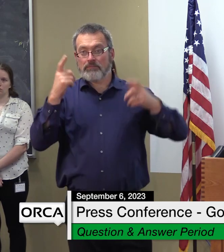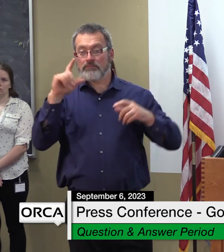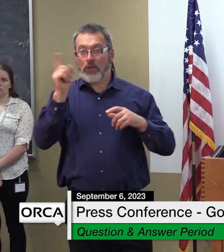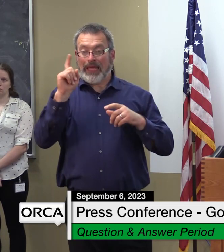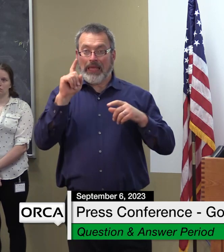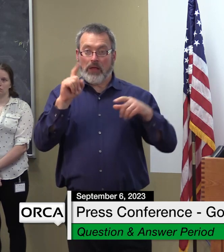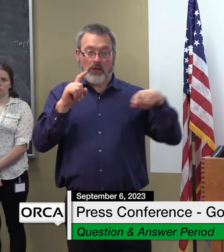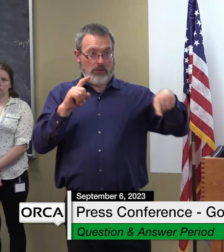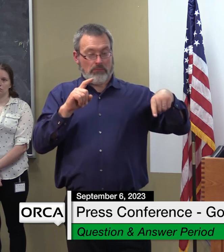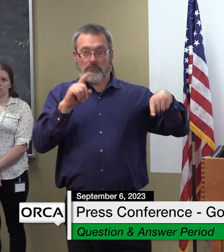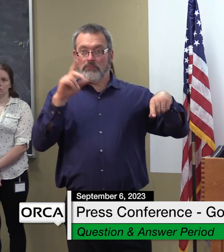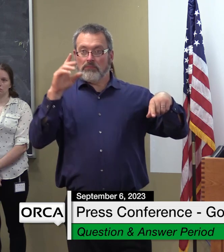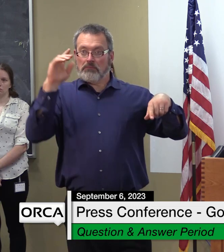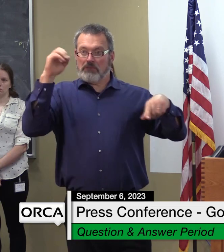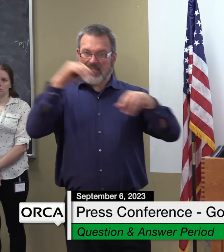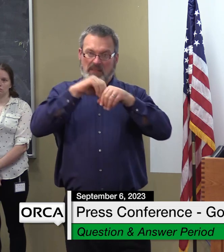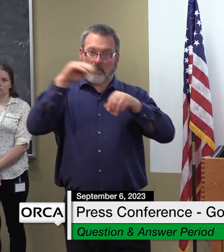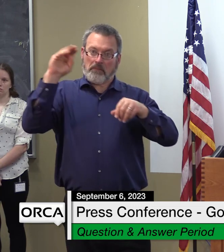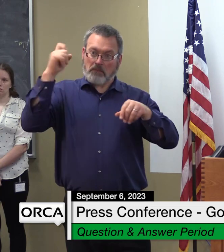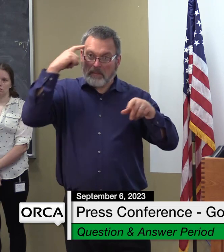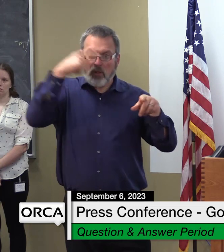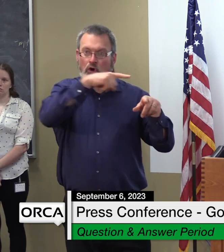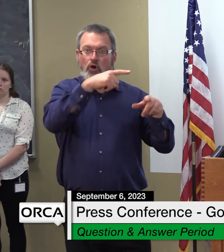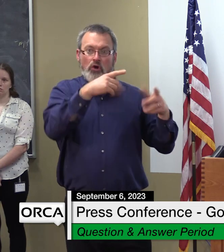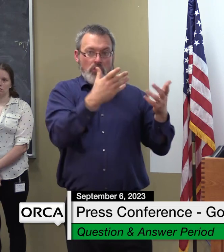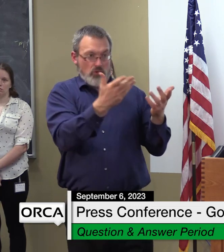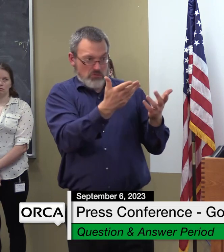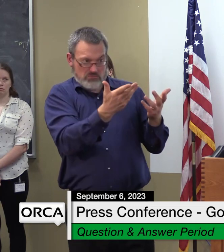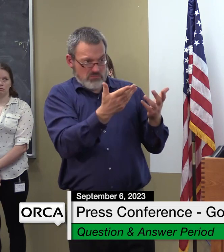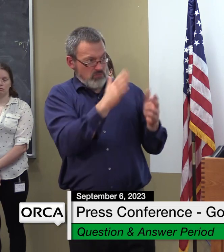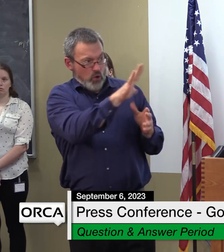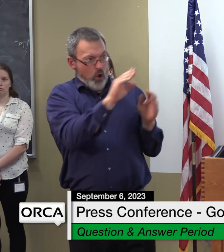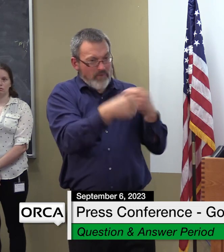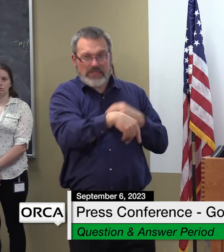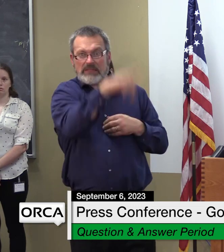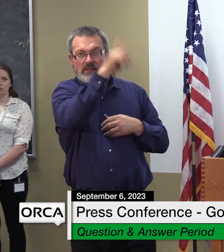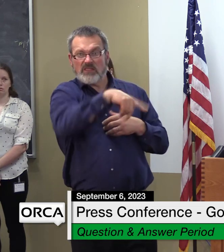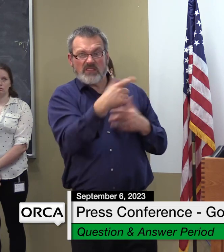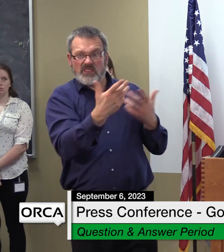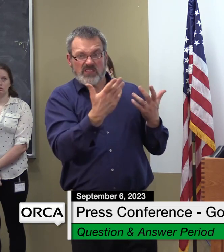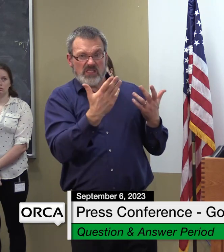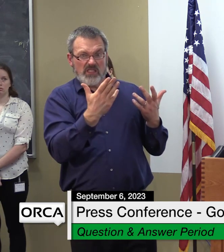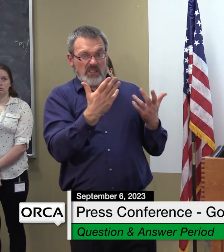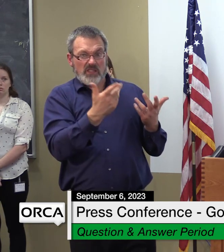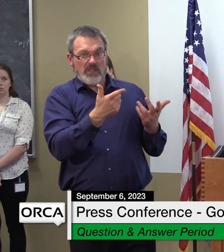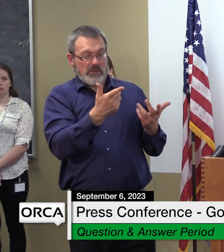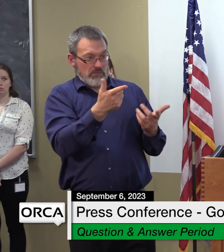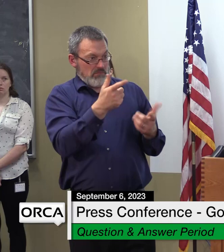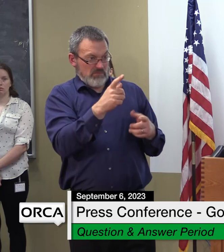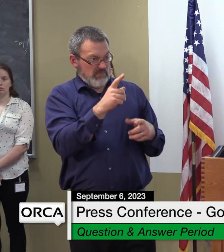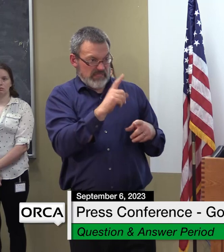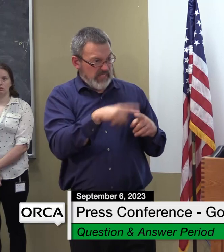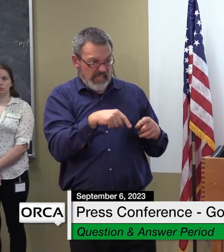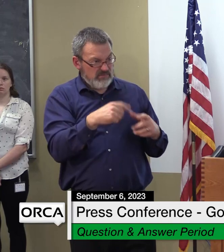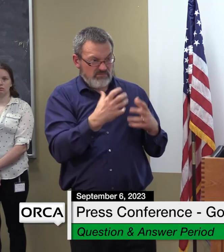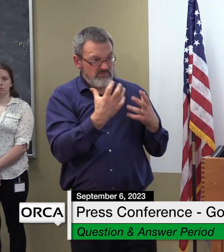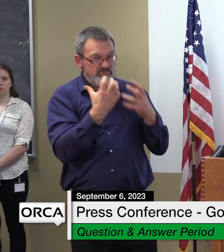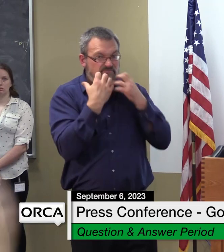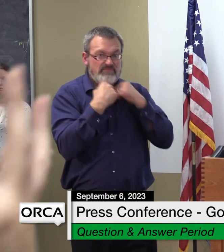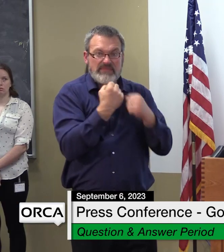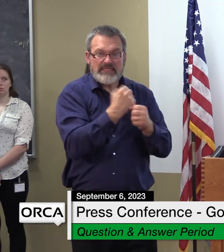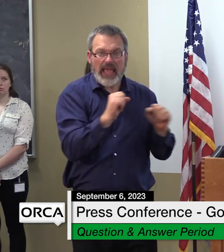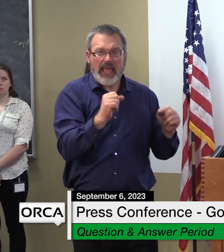what we're hearing is that may not necessarily be salvageable, or if it is, it could take years. I have heard nothing about the